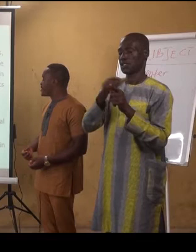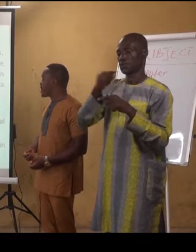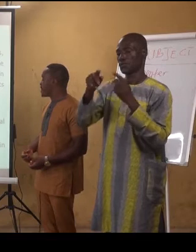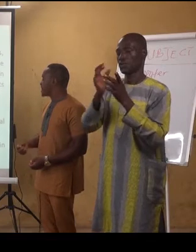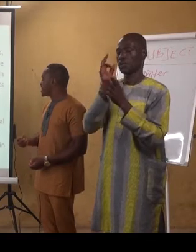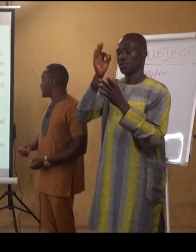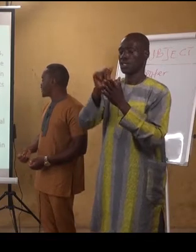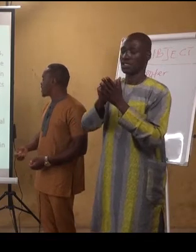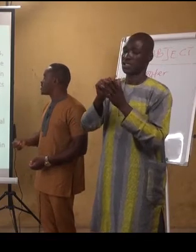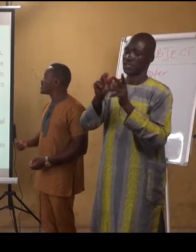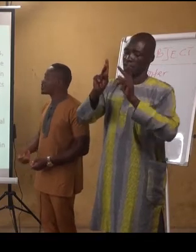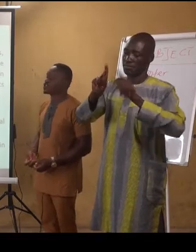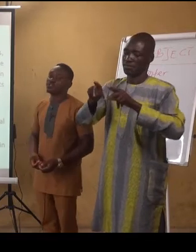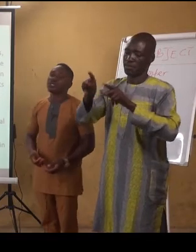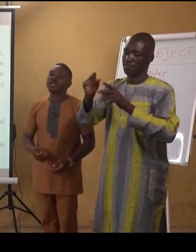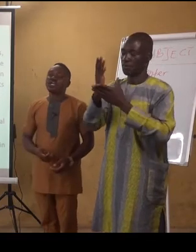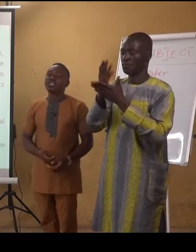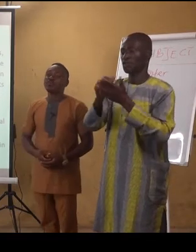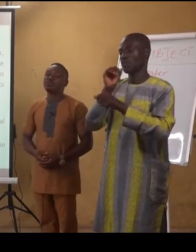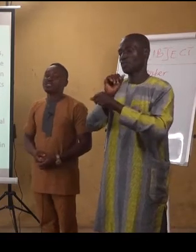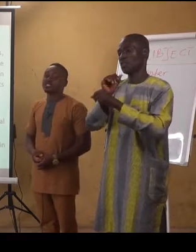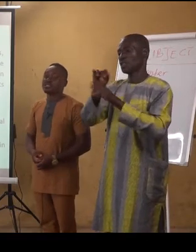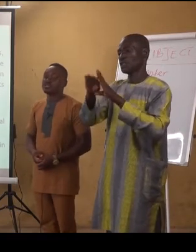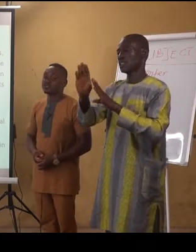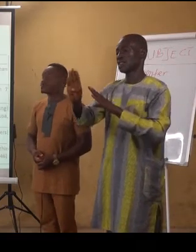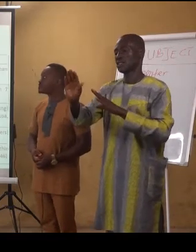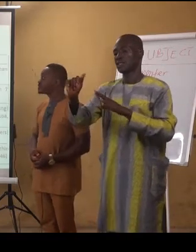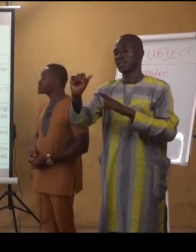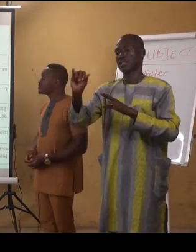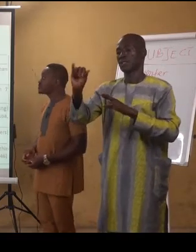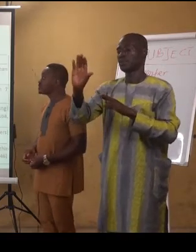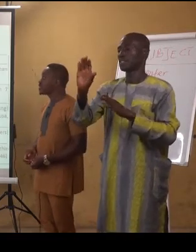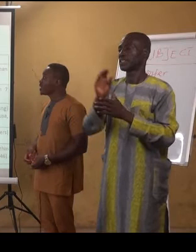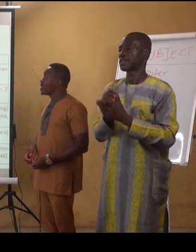that perform special function in basic.